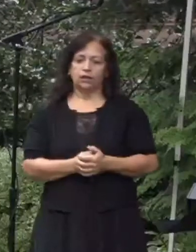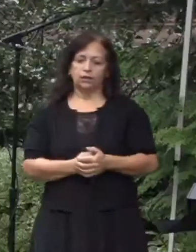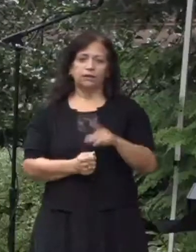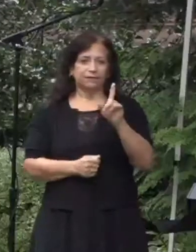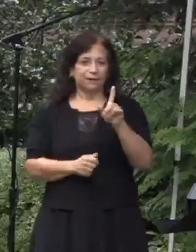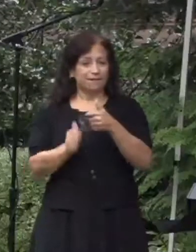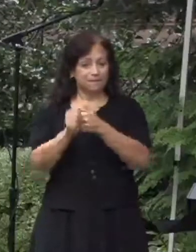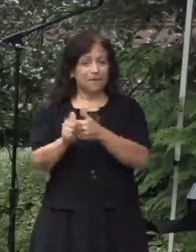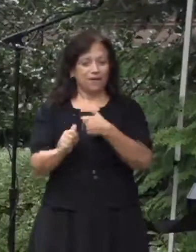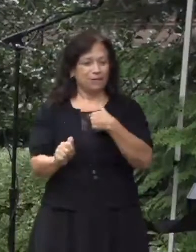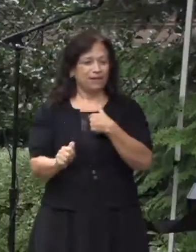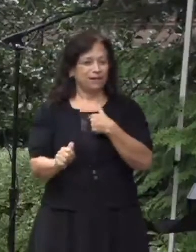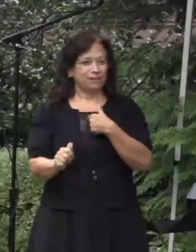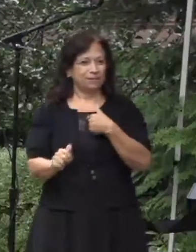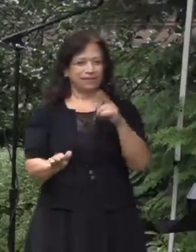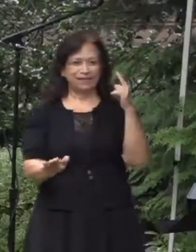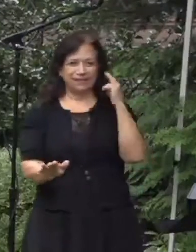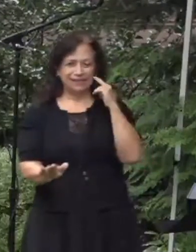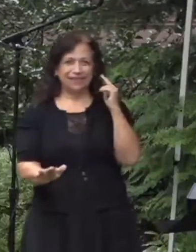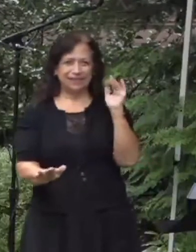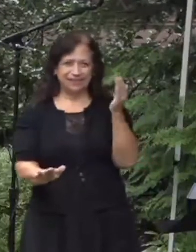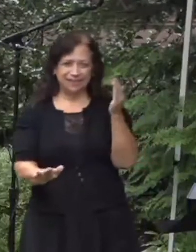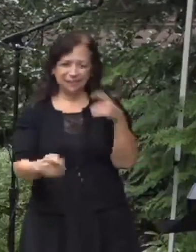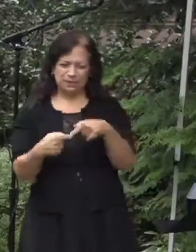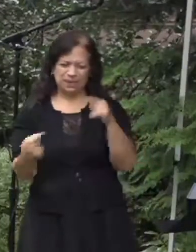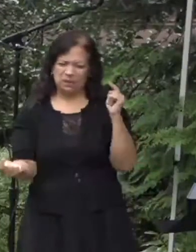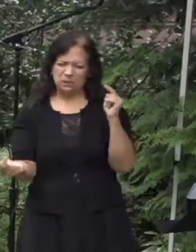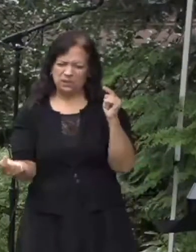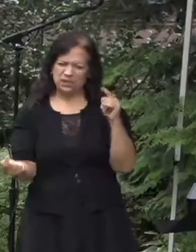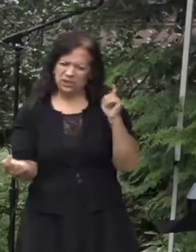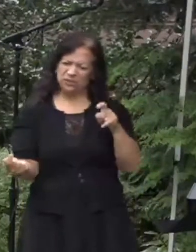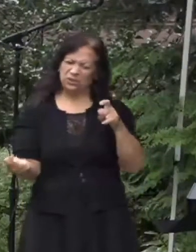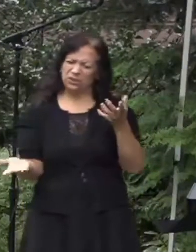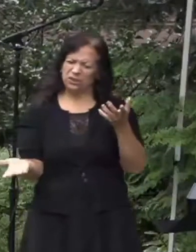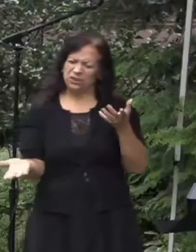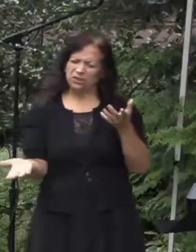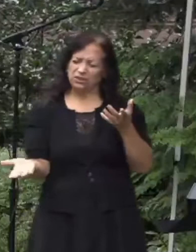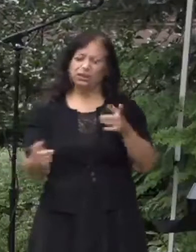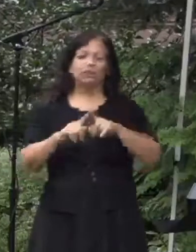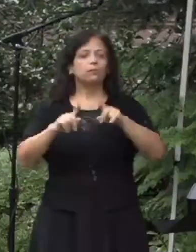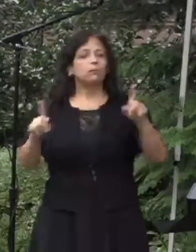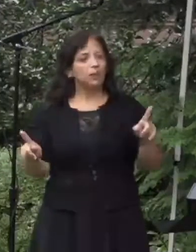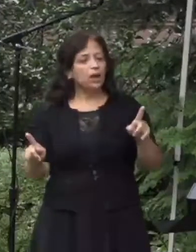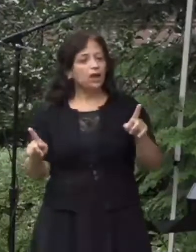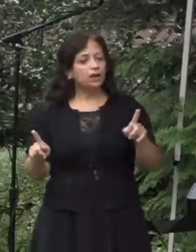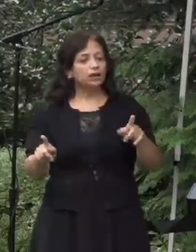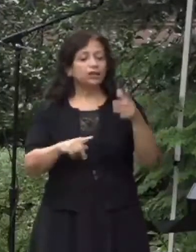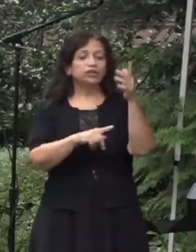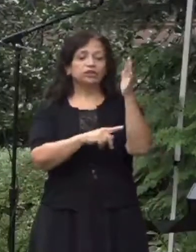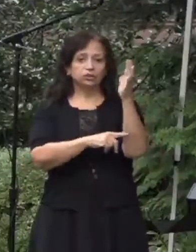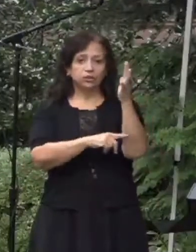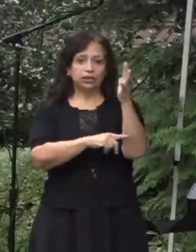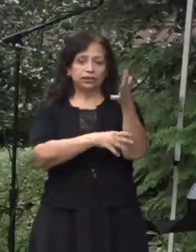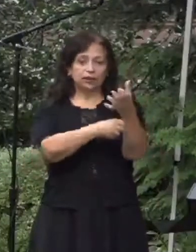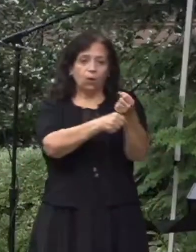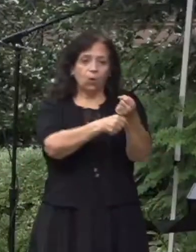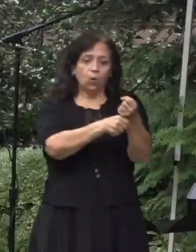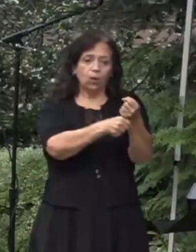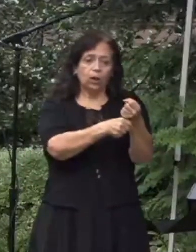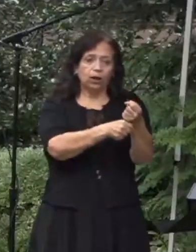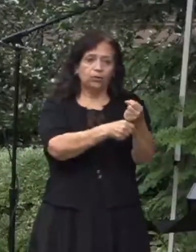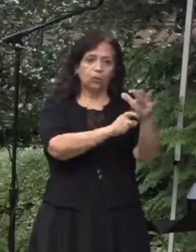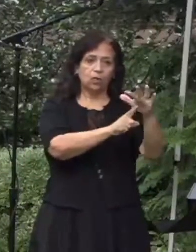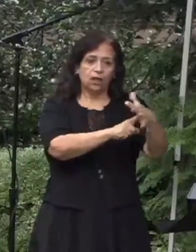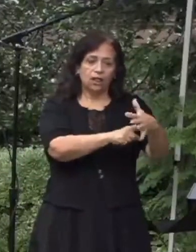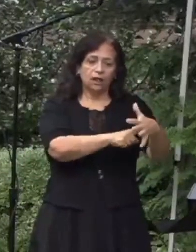stick with me, this sounds a little backwards, but you see the trees that were still holding on to